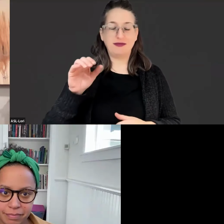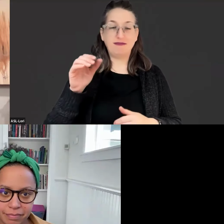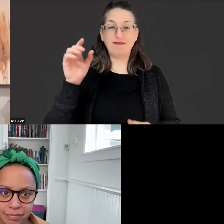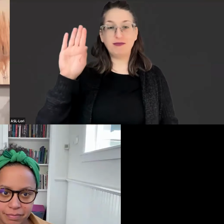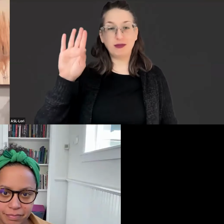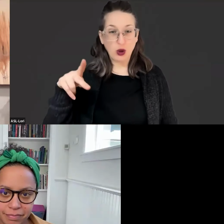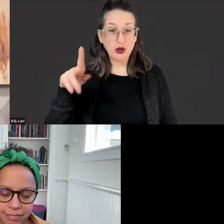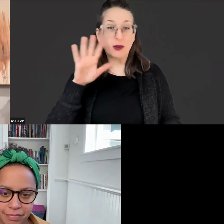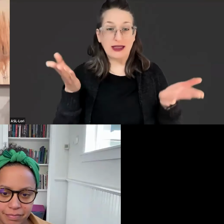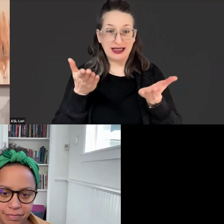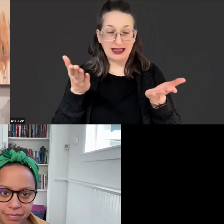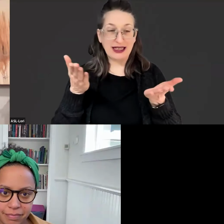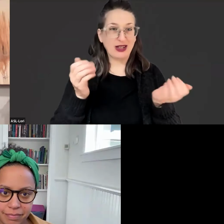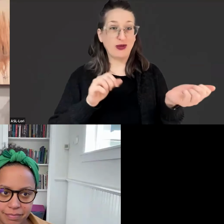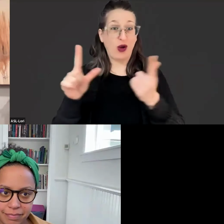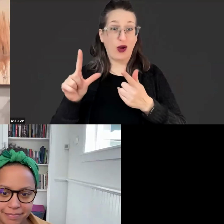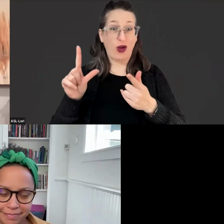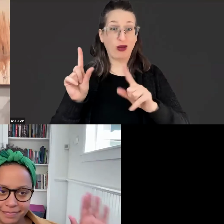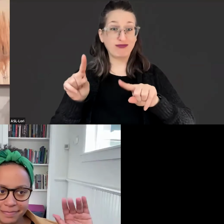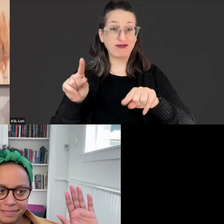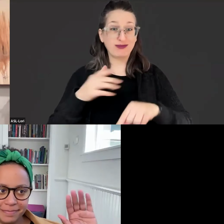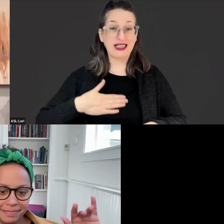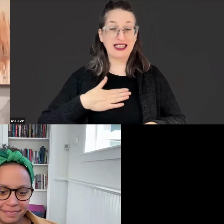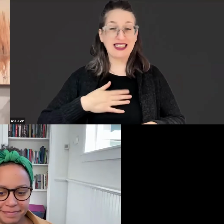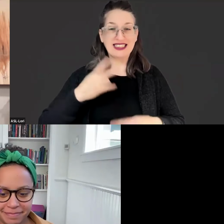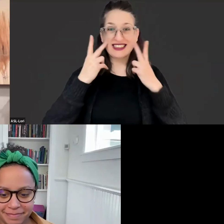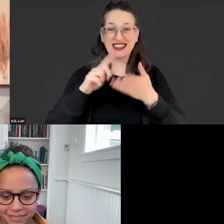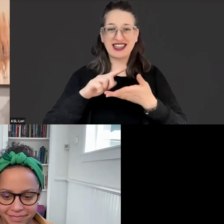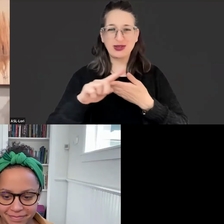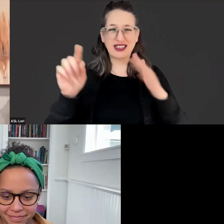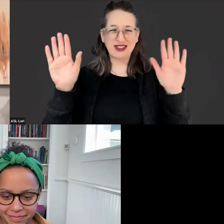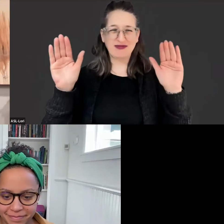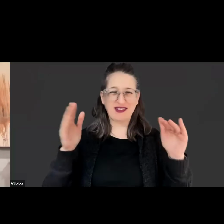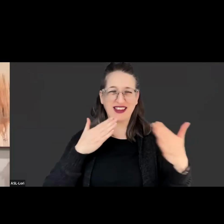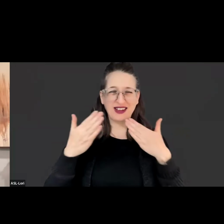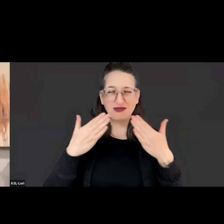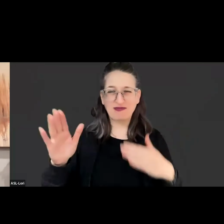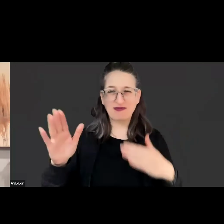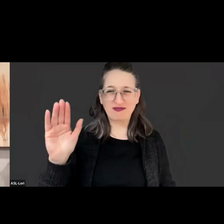attend, and we'll see you next week. Thanks, guys. Thanks, everybody.